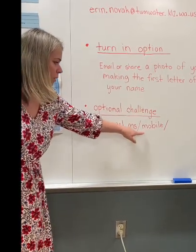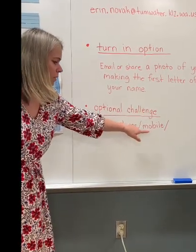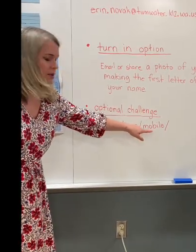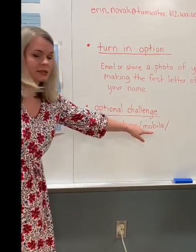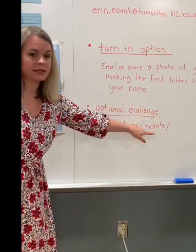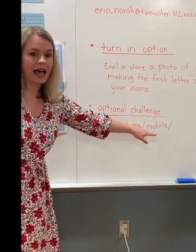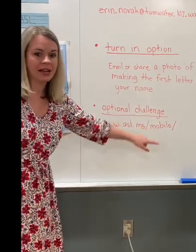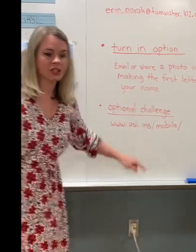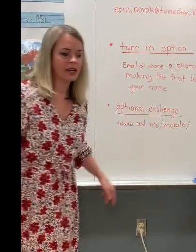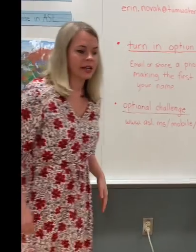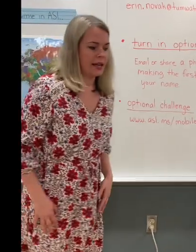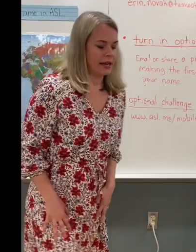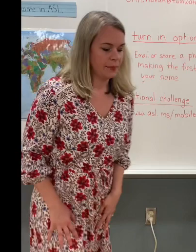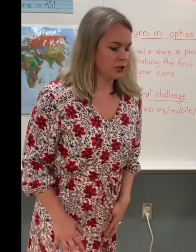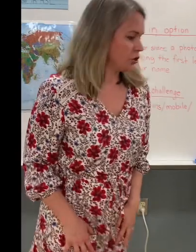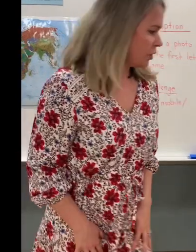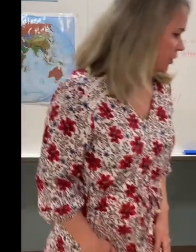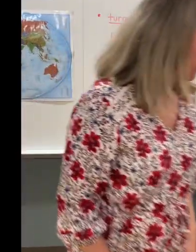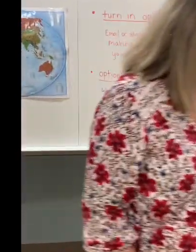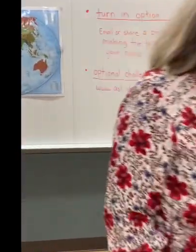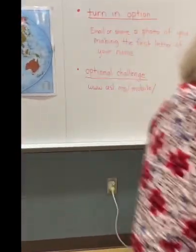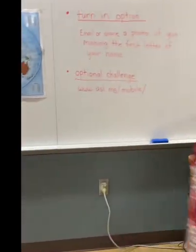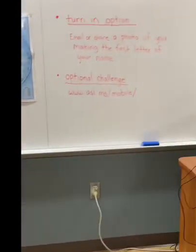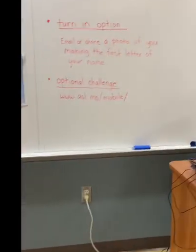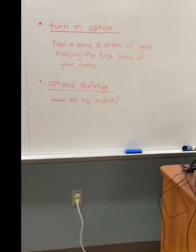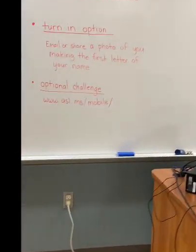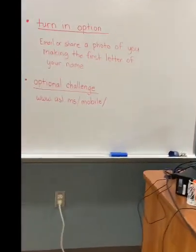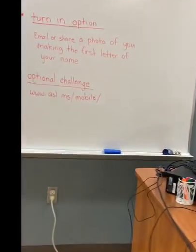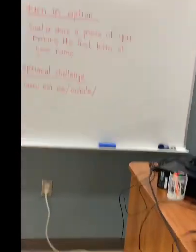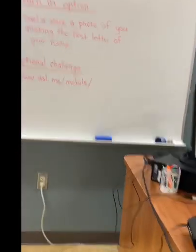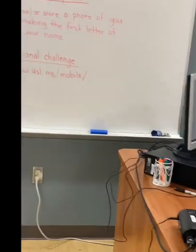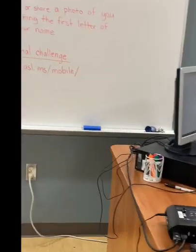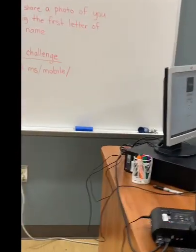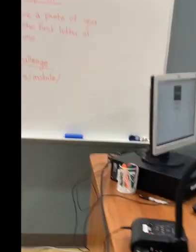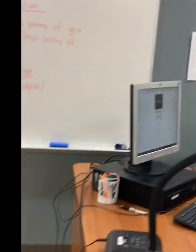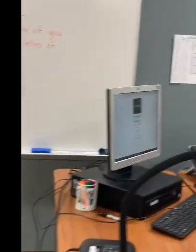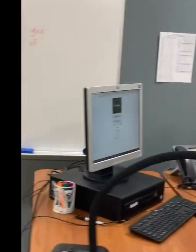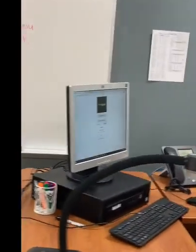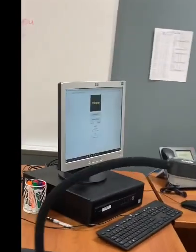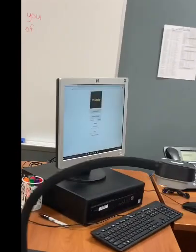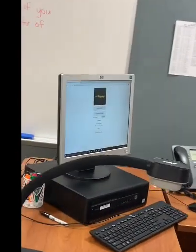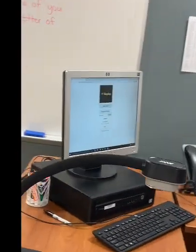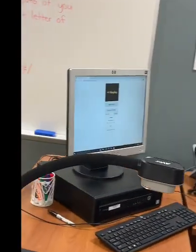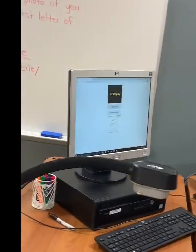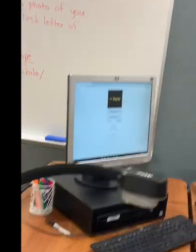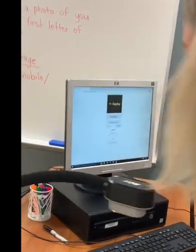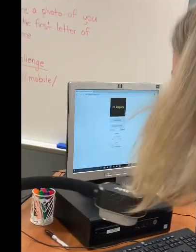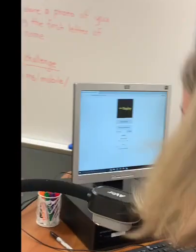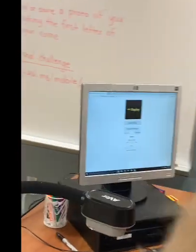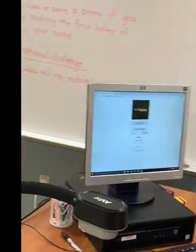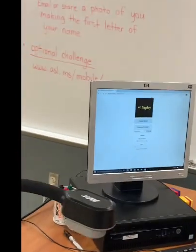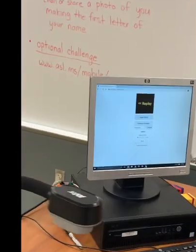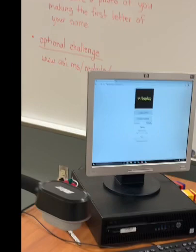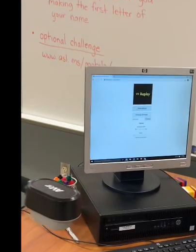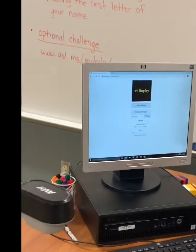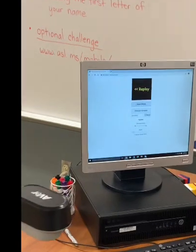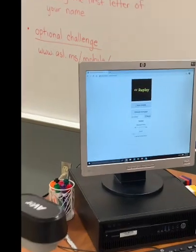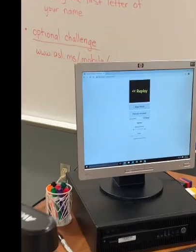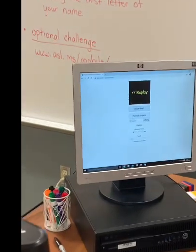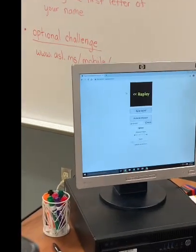www.asl.ms/mobile/ and I'm going to show you on my computer. So this game is